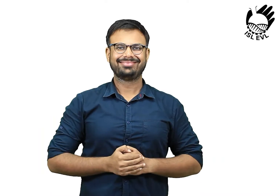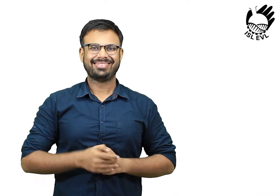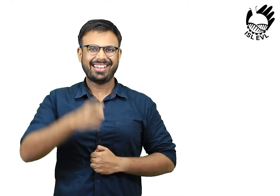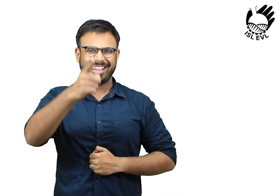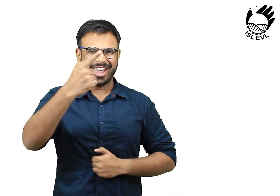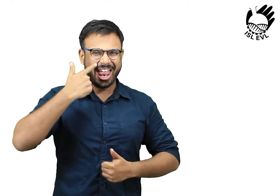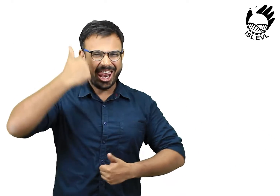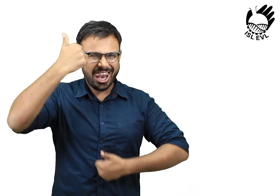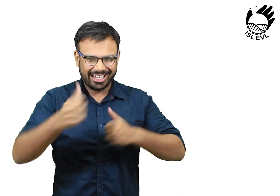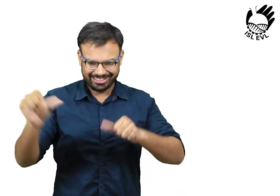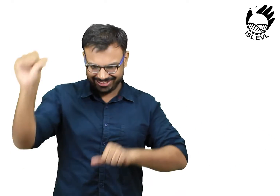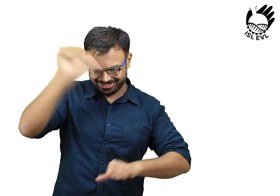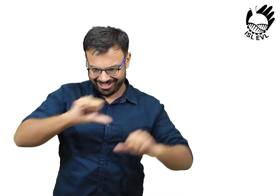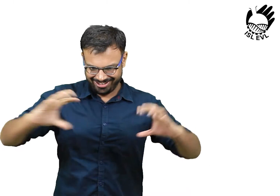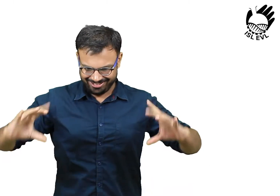to see the crystals more clearly.